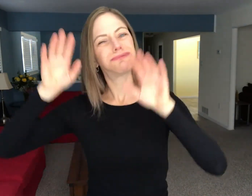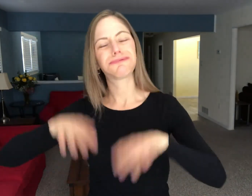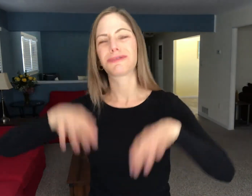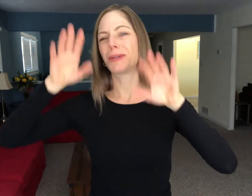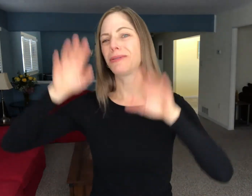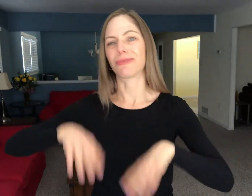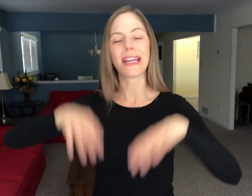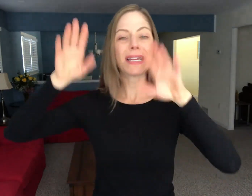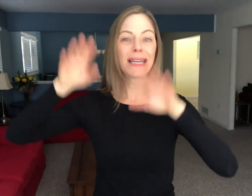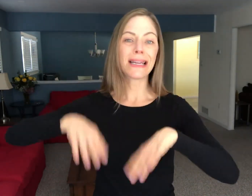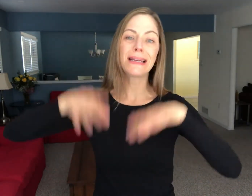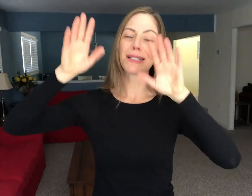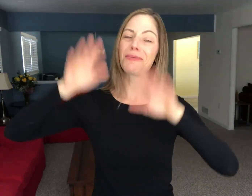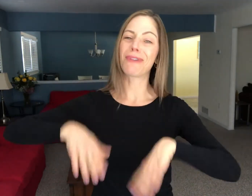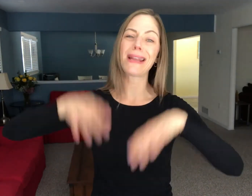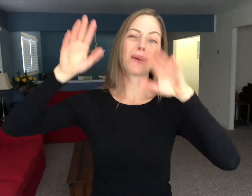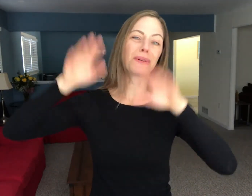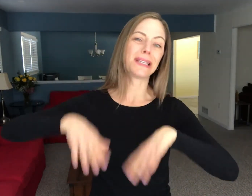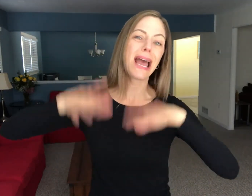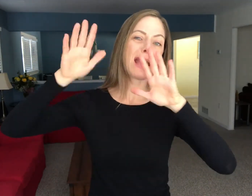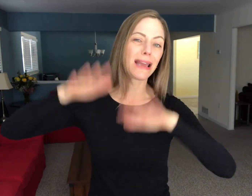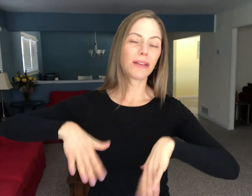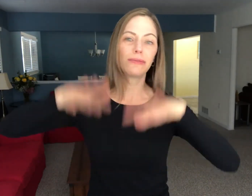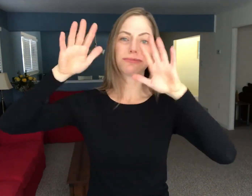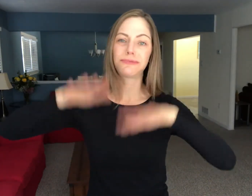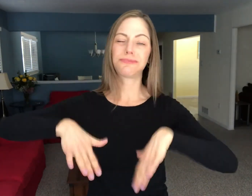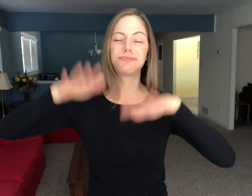It's raining, it's been raining all day.